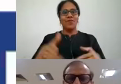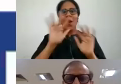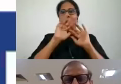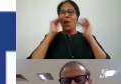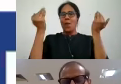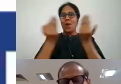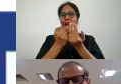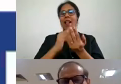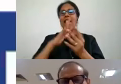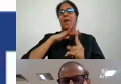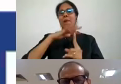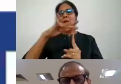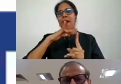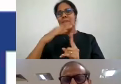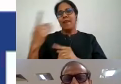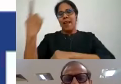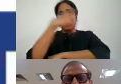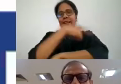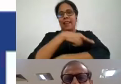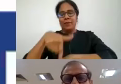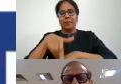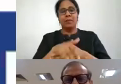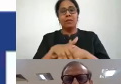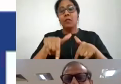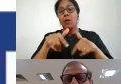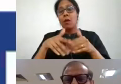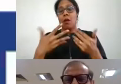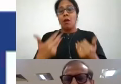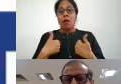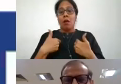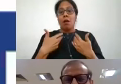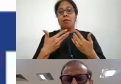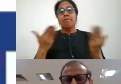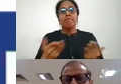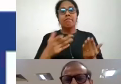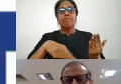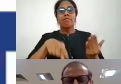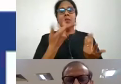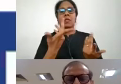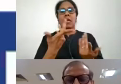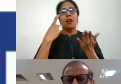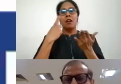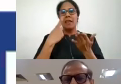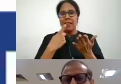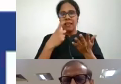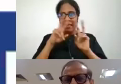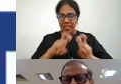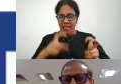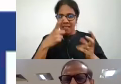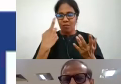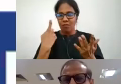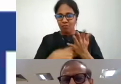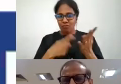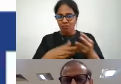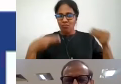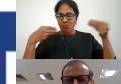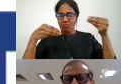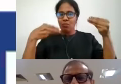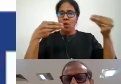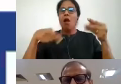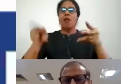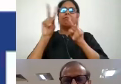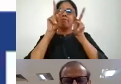I think I will encourage everyone to go through the white paper, but some of the points, given the limited time of 10